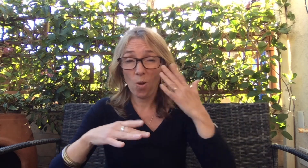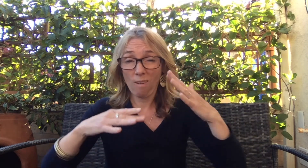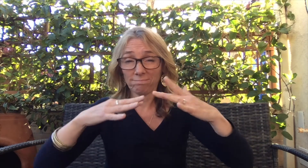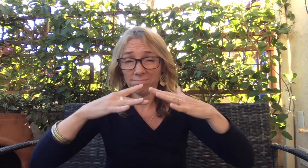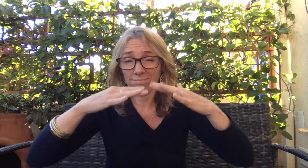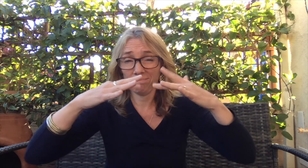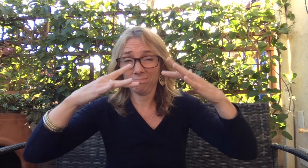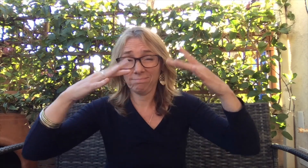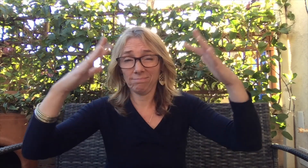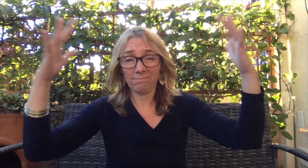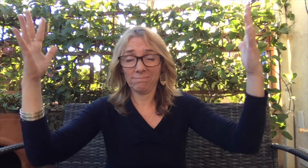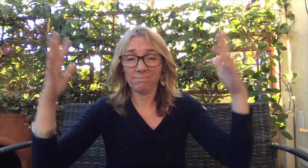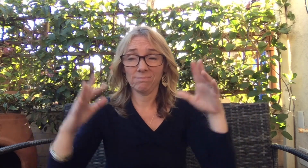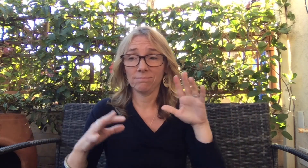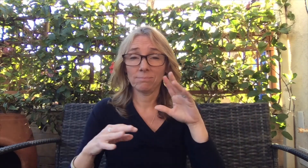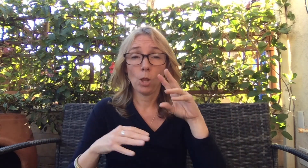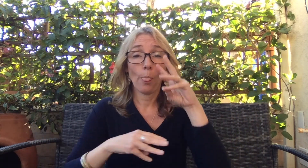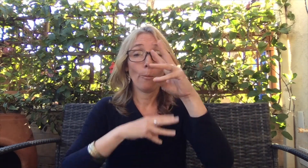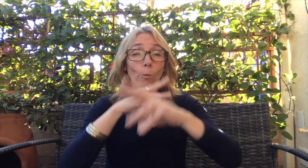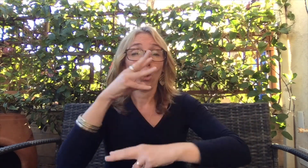case may be. Before you know it,